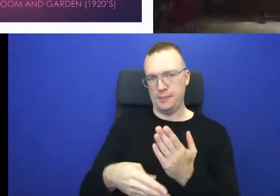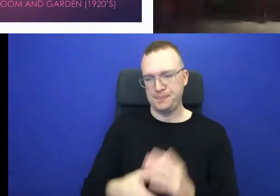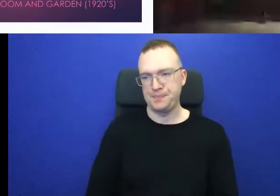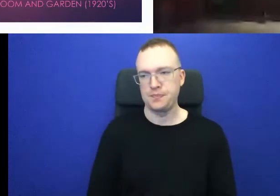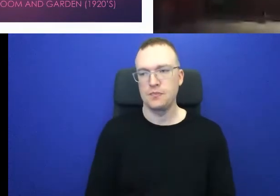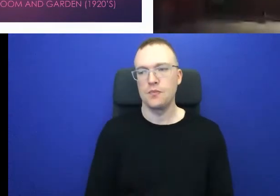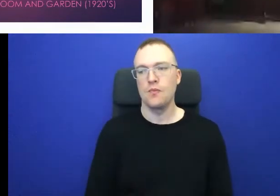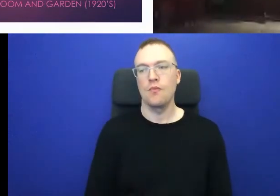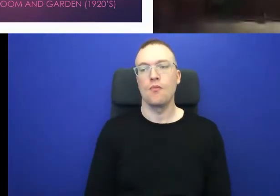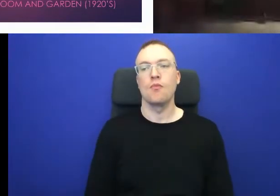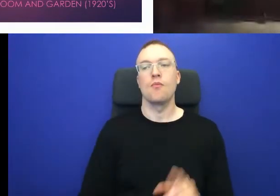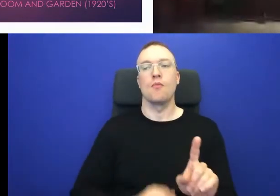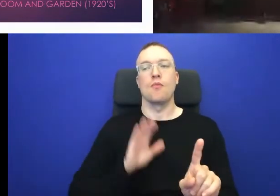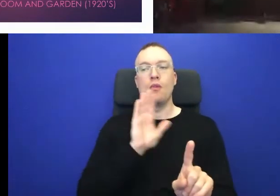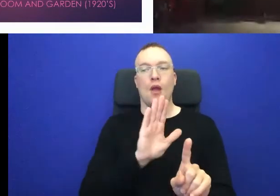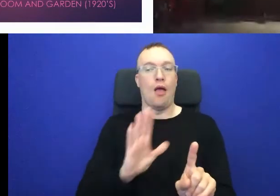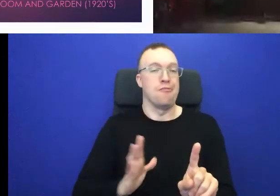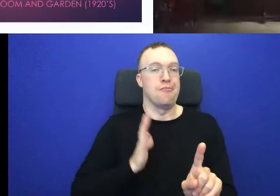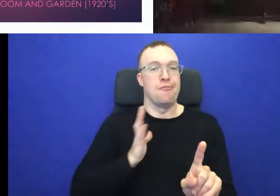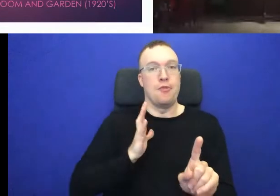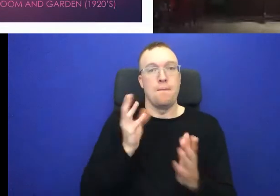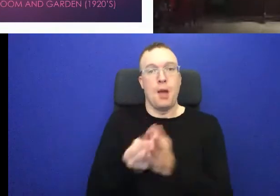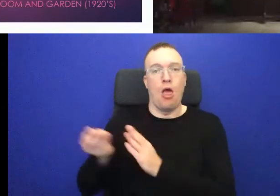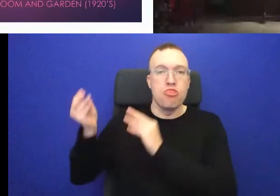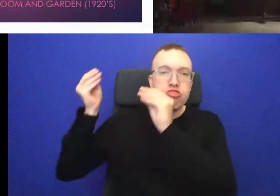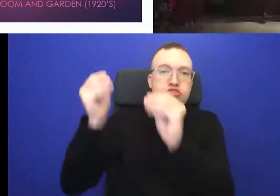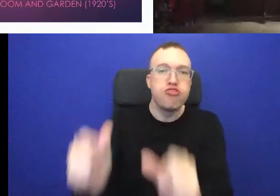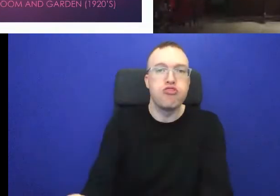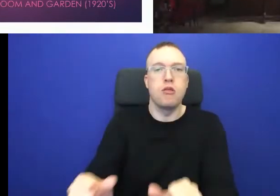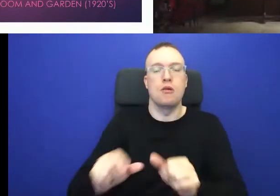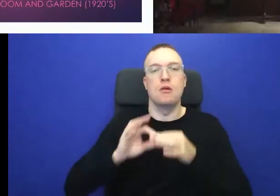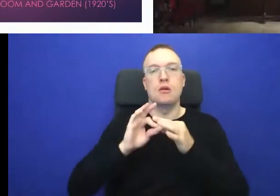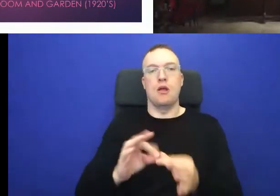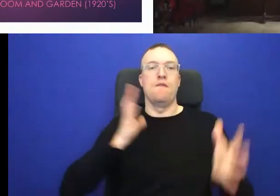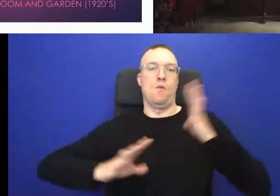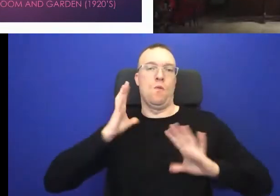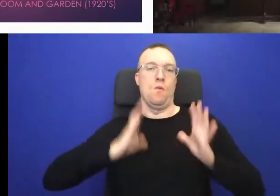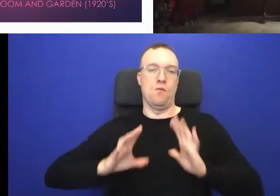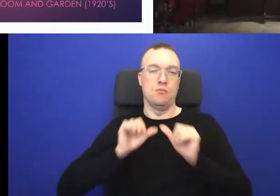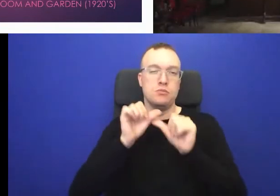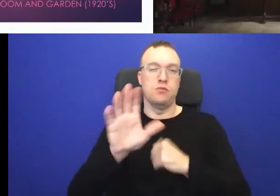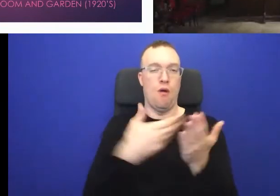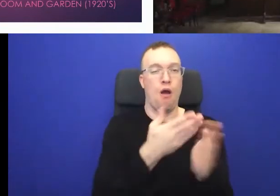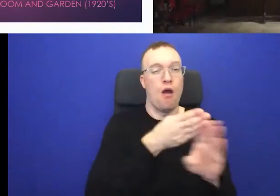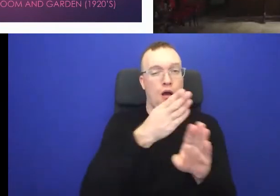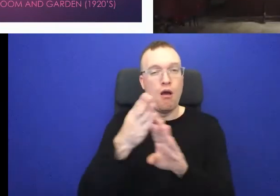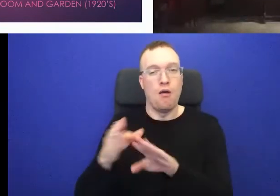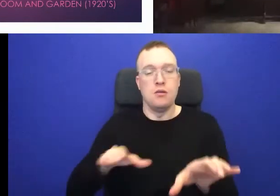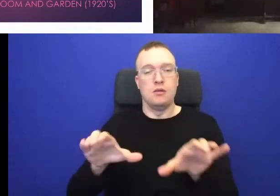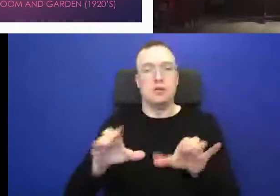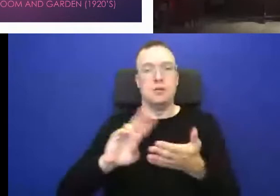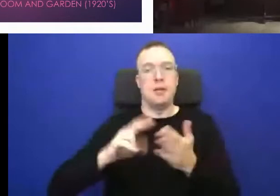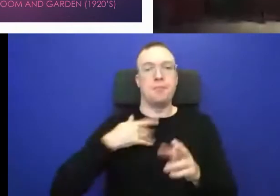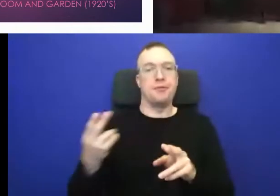Lowther's dandyism, spending vast amounts of money on his outfits for all occasions, earns him the nickname